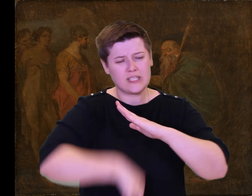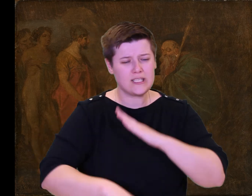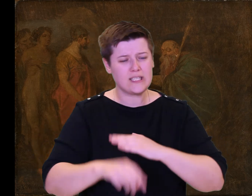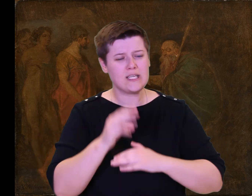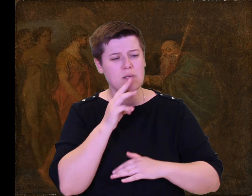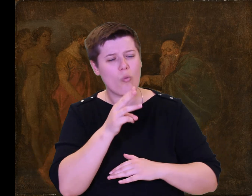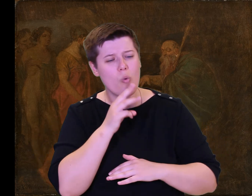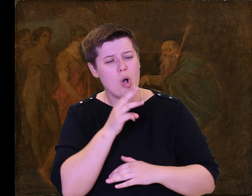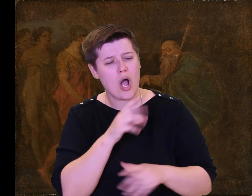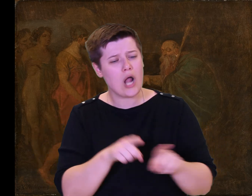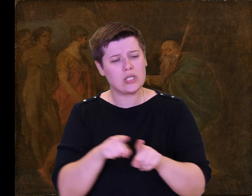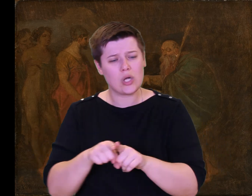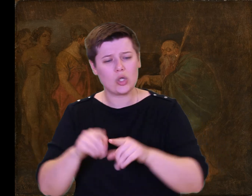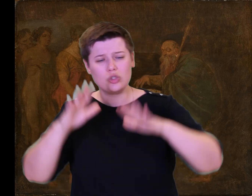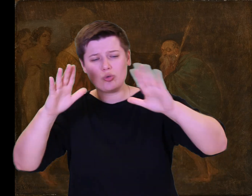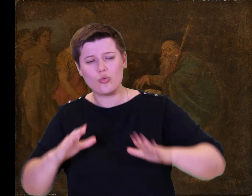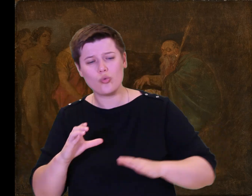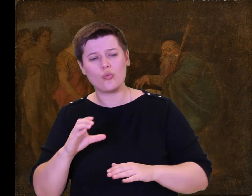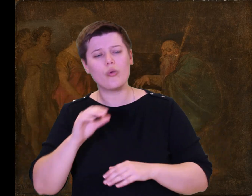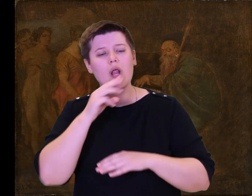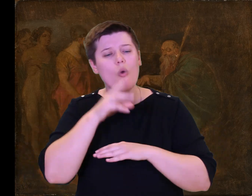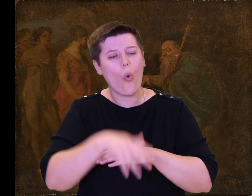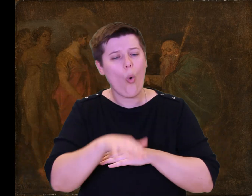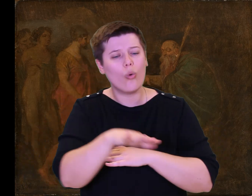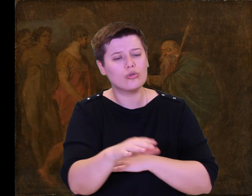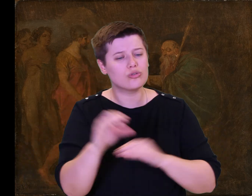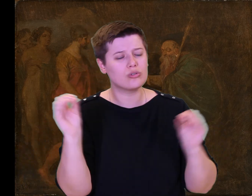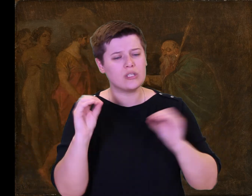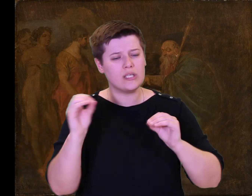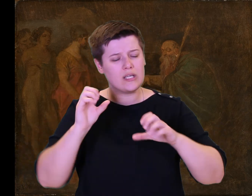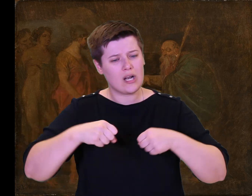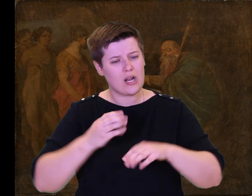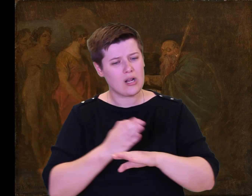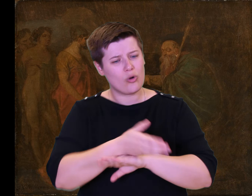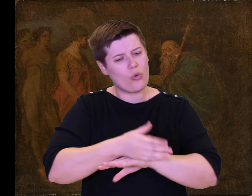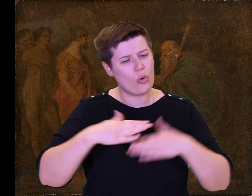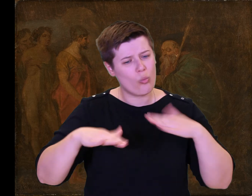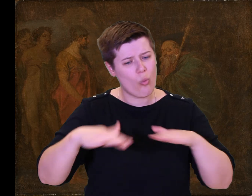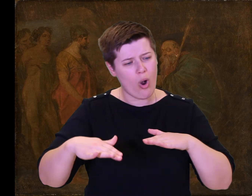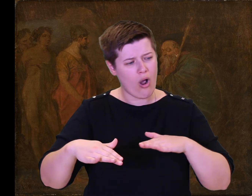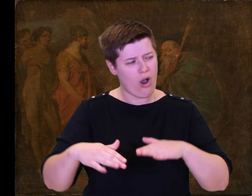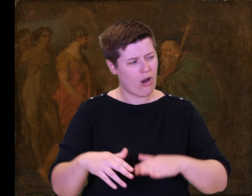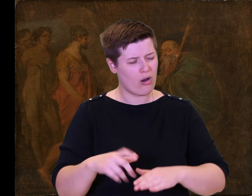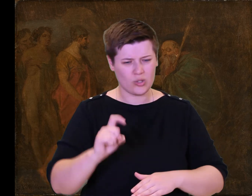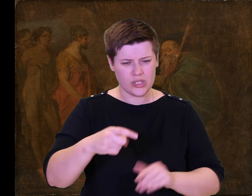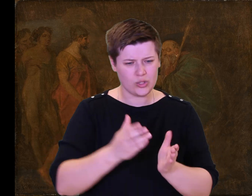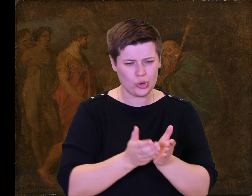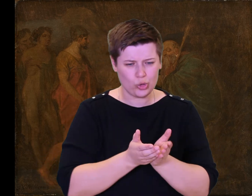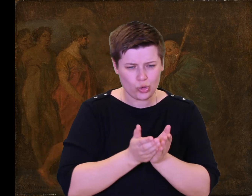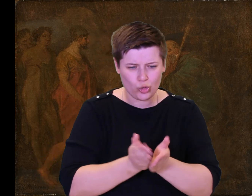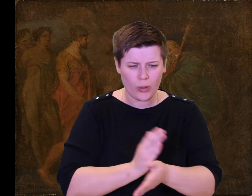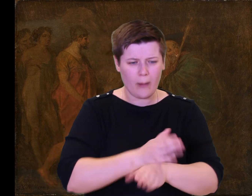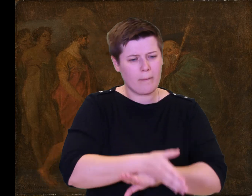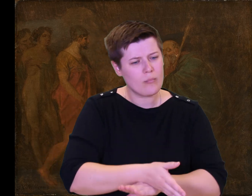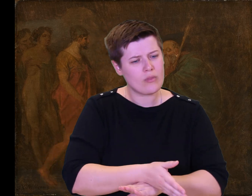refusing even to talk to me or meet my eyes. My lord, how can I make her recognize that it is